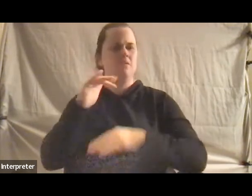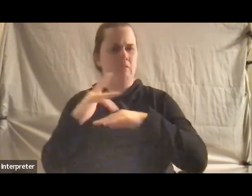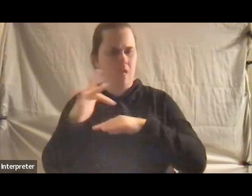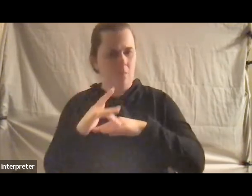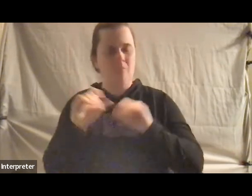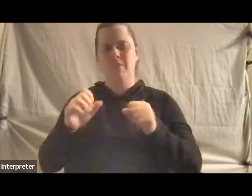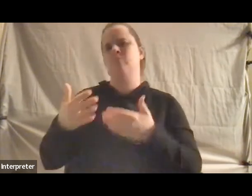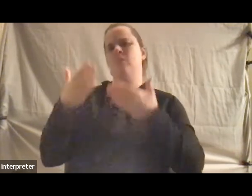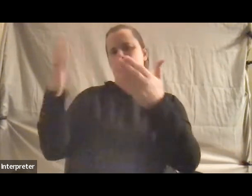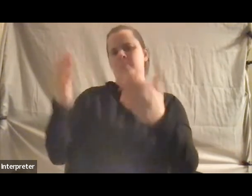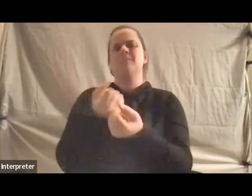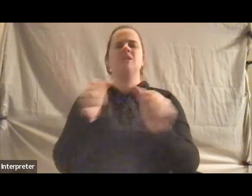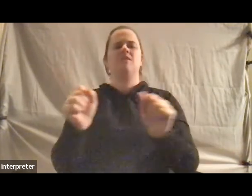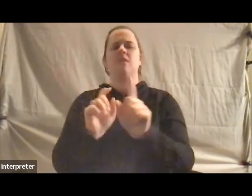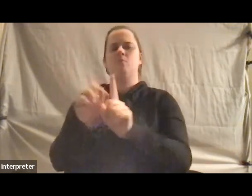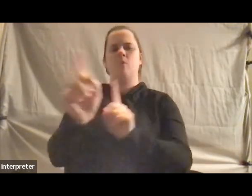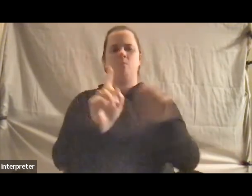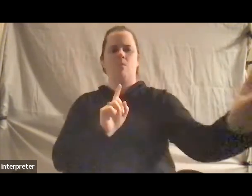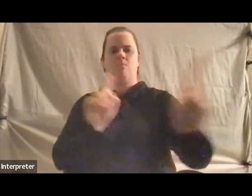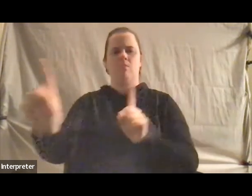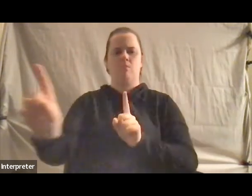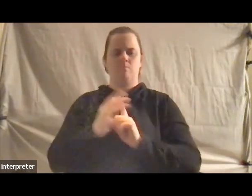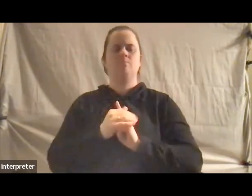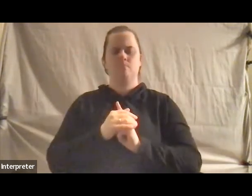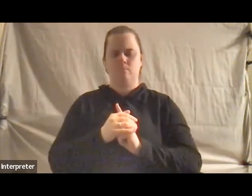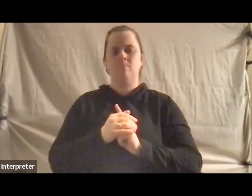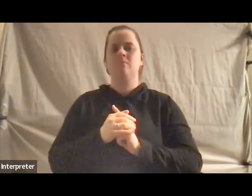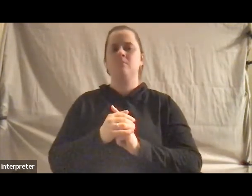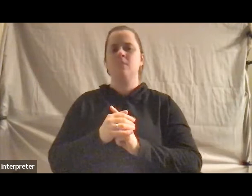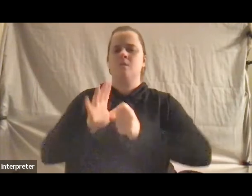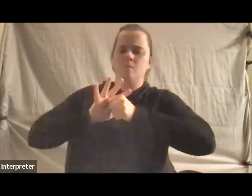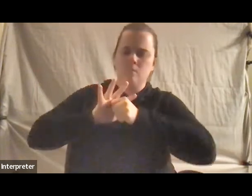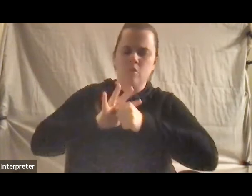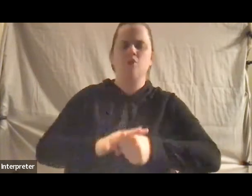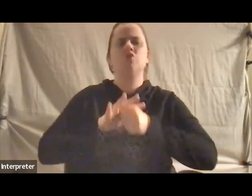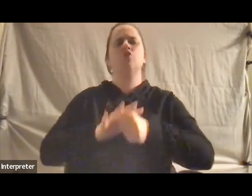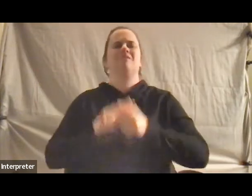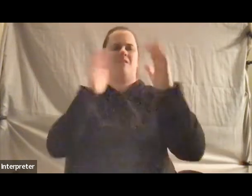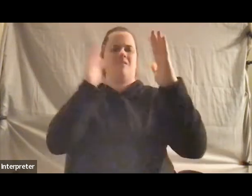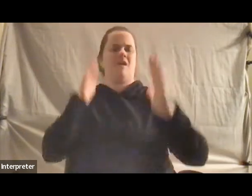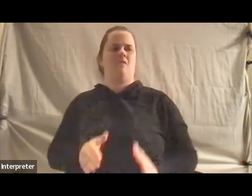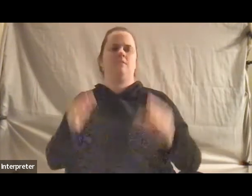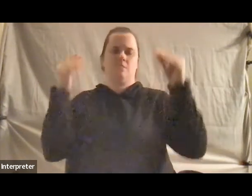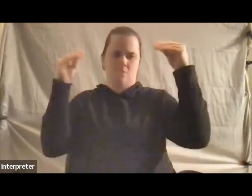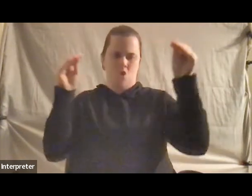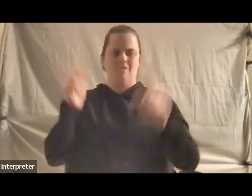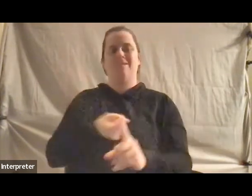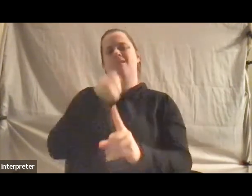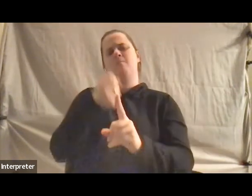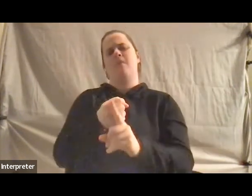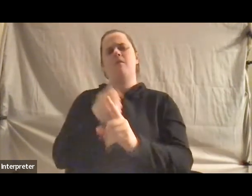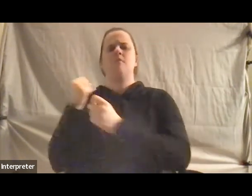while safely distancing guests. Increasing pressures on the housing market have impacted us all as